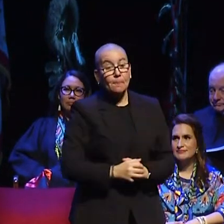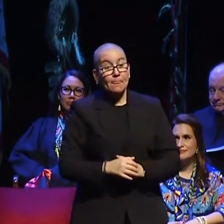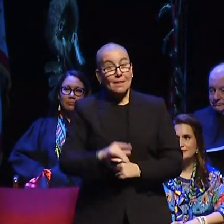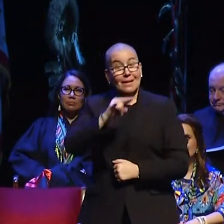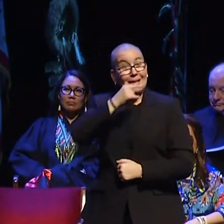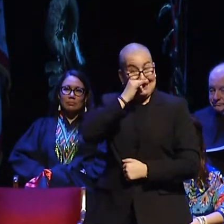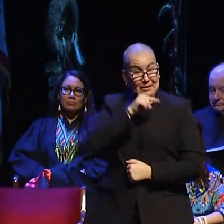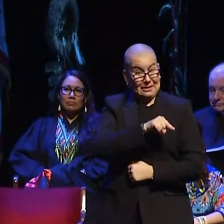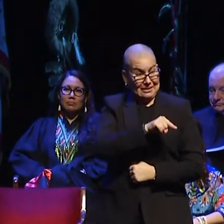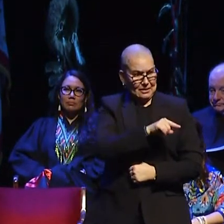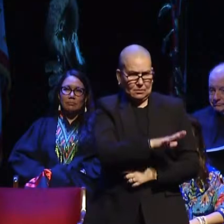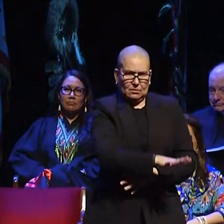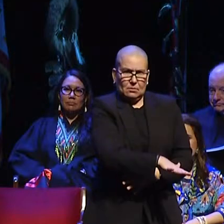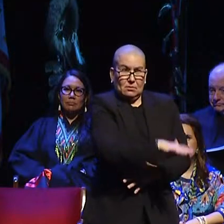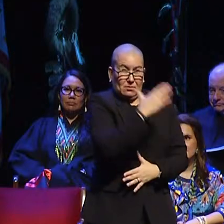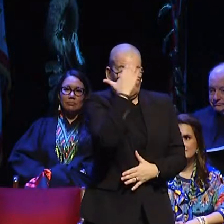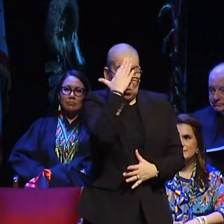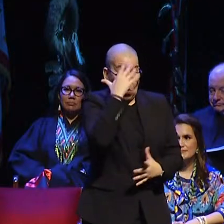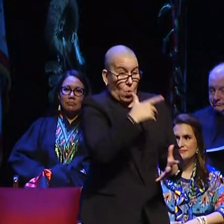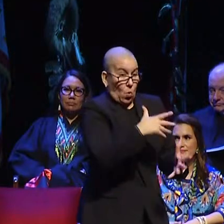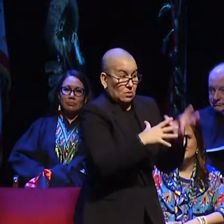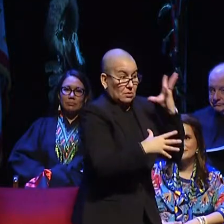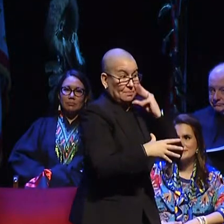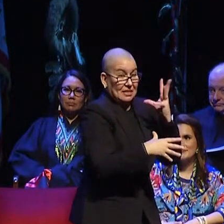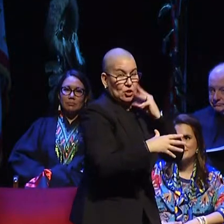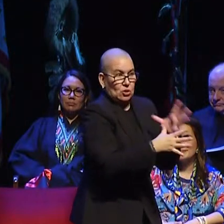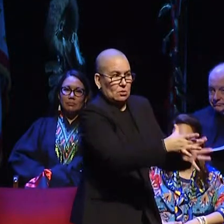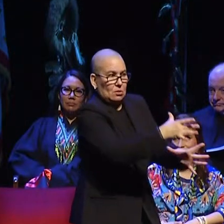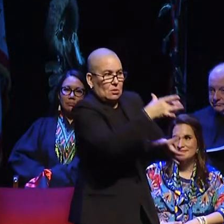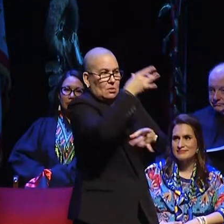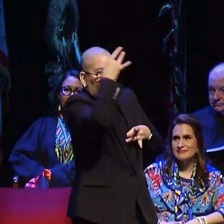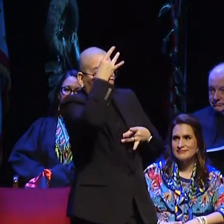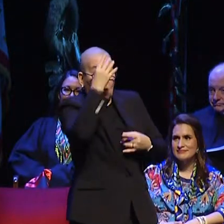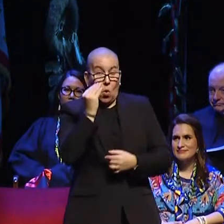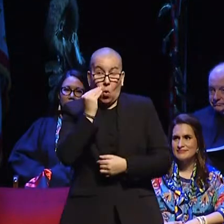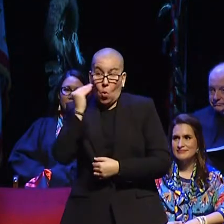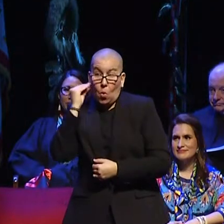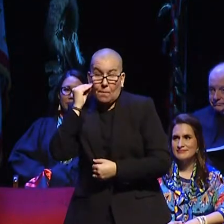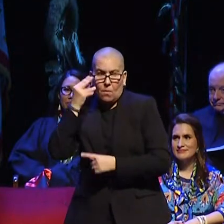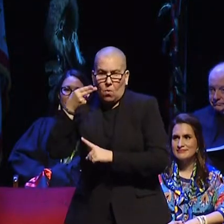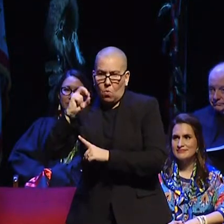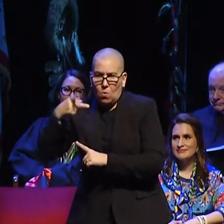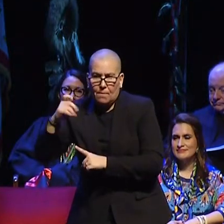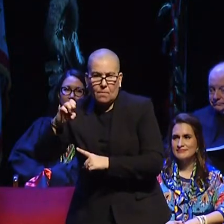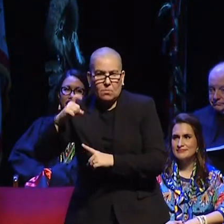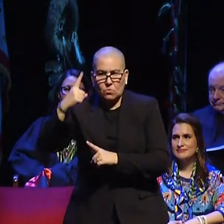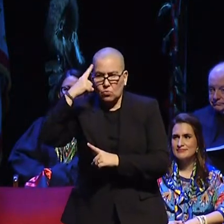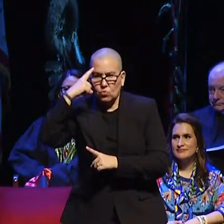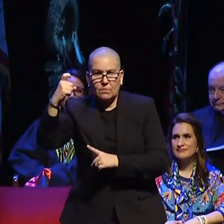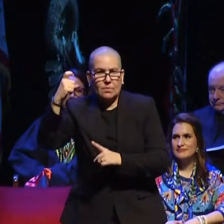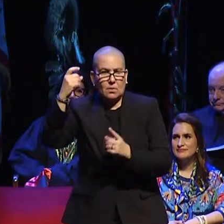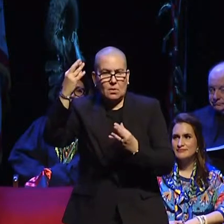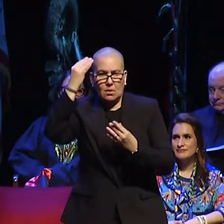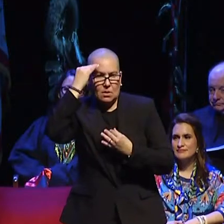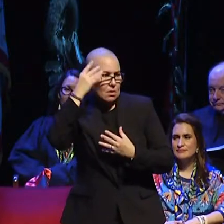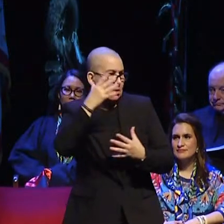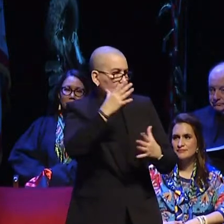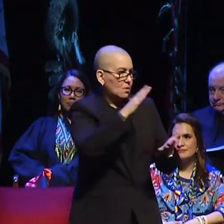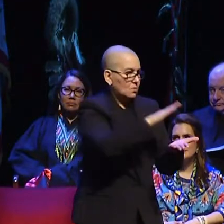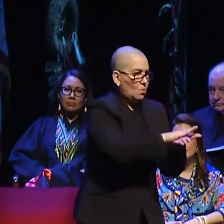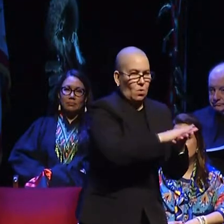with them as they come into their classroom, their hopes, their dreams, their wisdom, their humor. They also carry their stress of